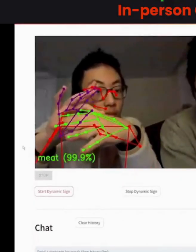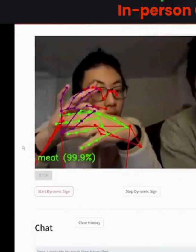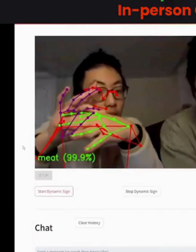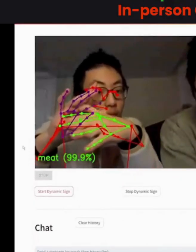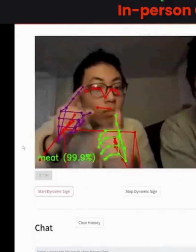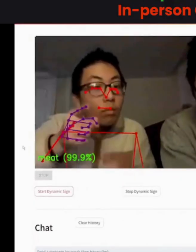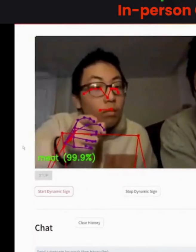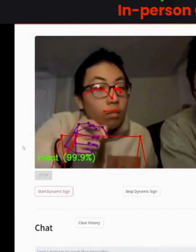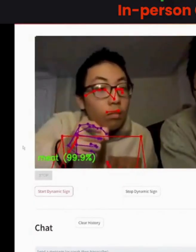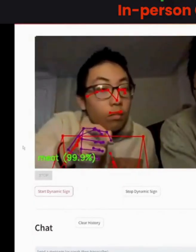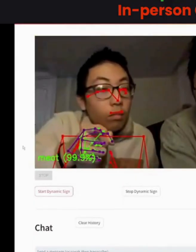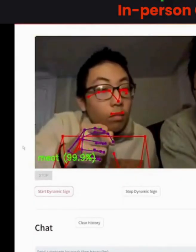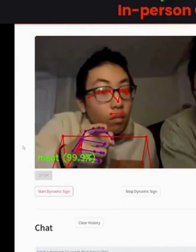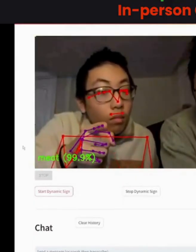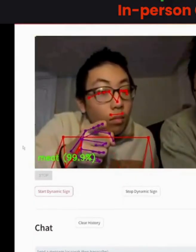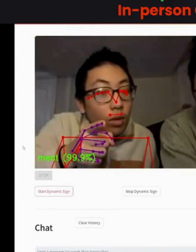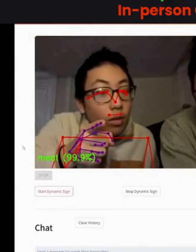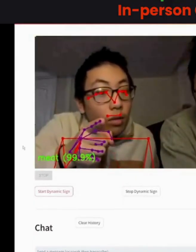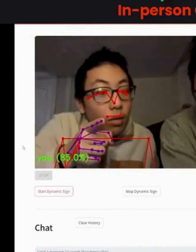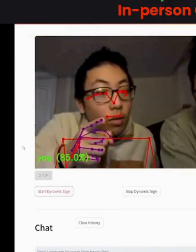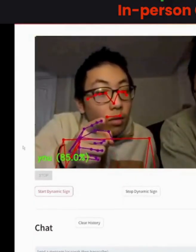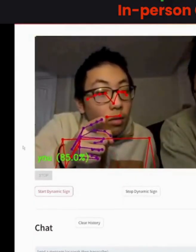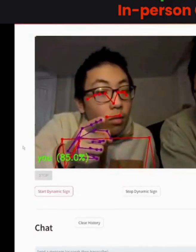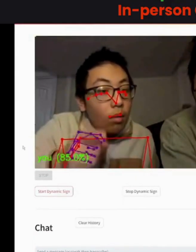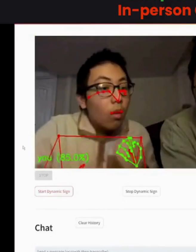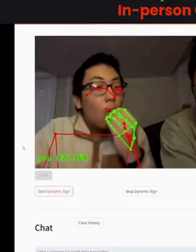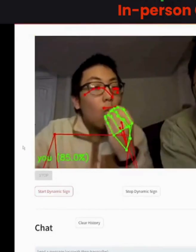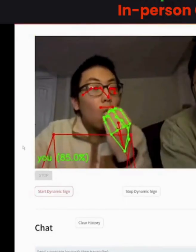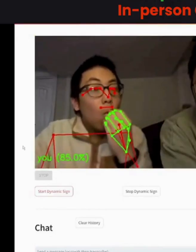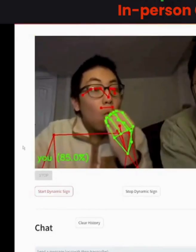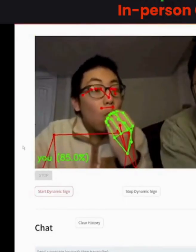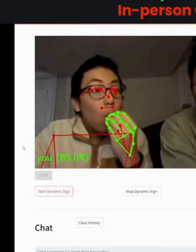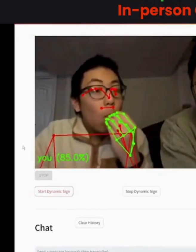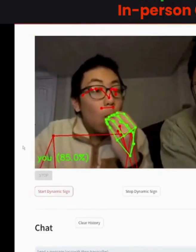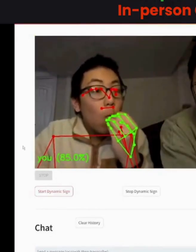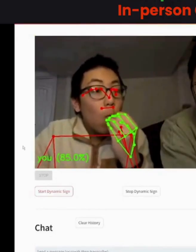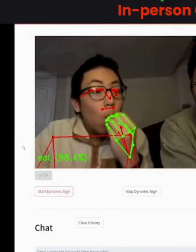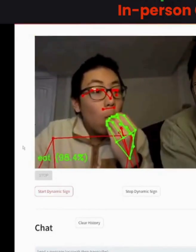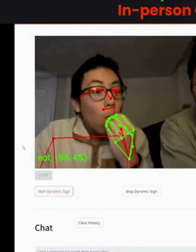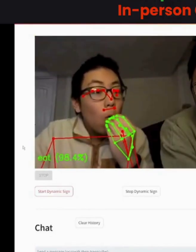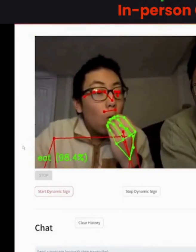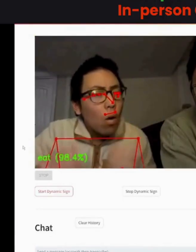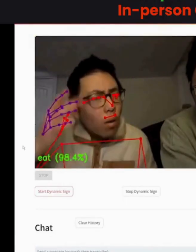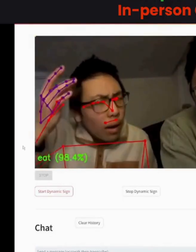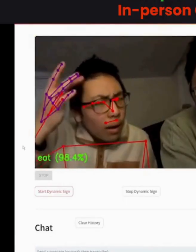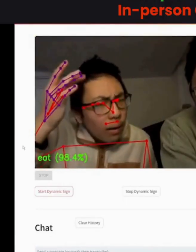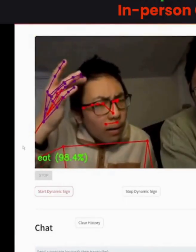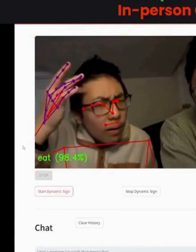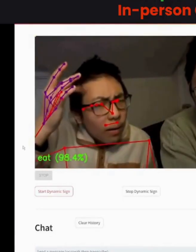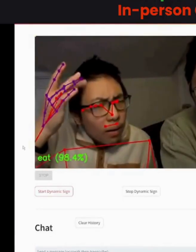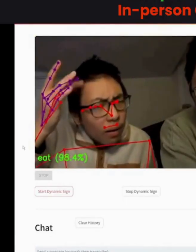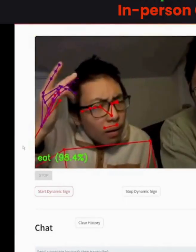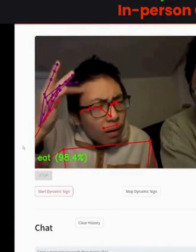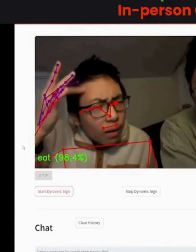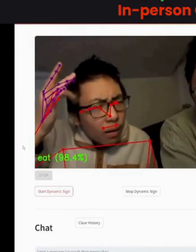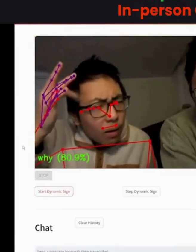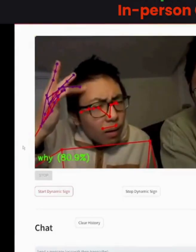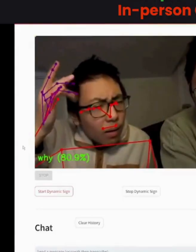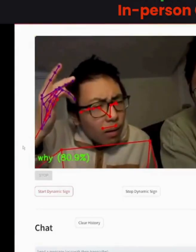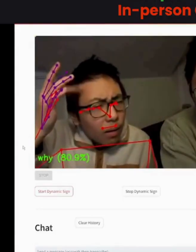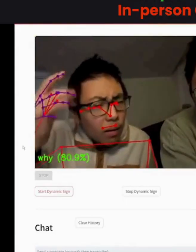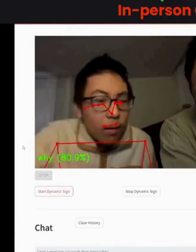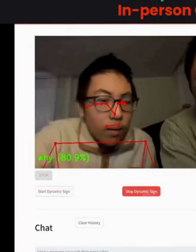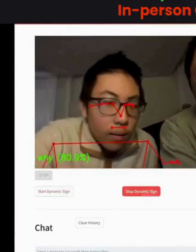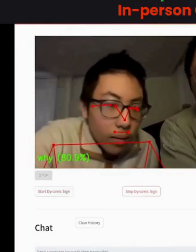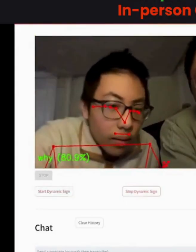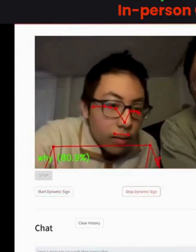on the body, face, and hands, and after the signer signs, you can see the predicted word on the model. And we'll temporarily store all of these words in a string to give to the